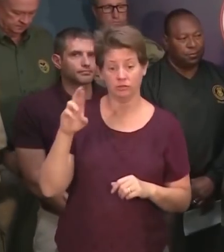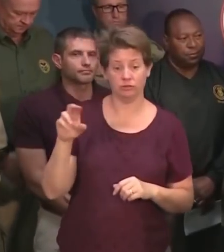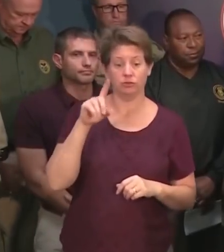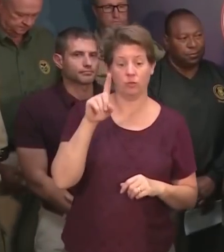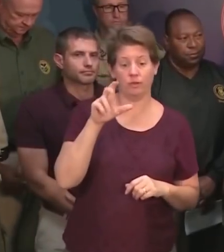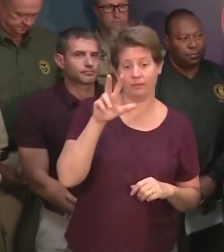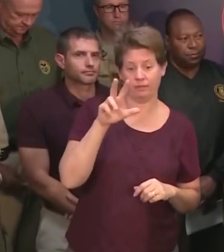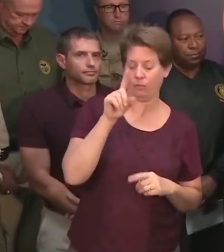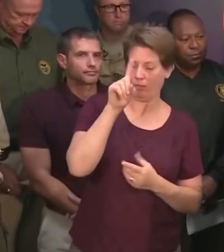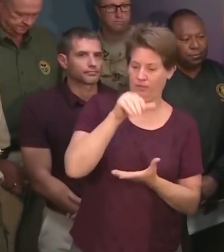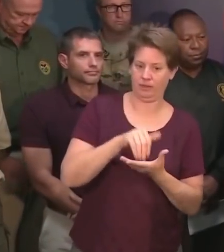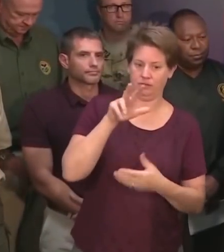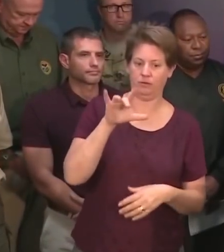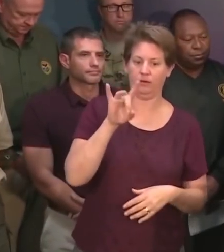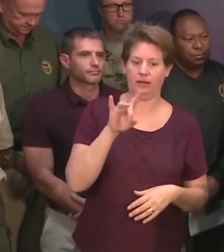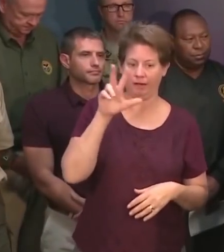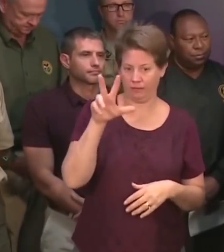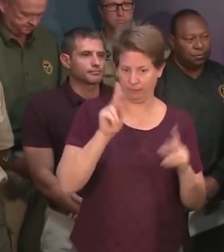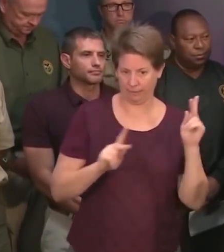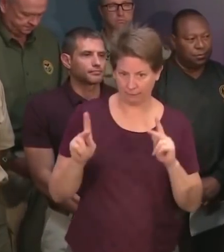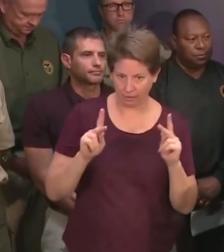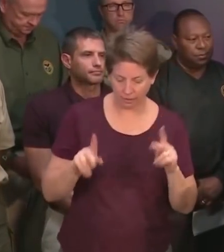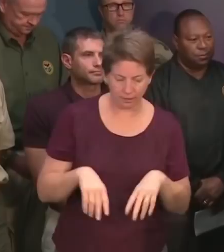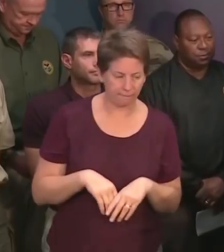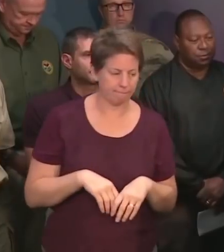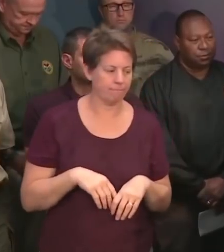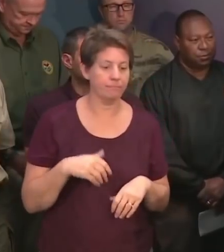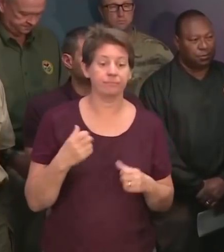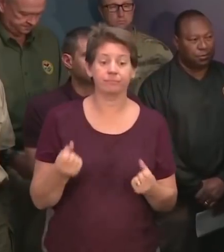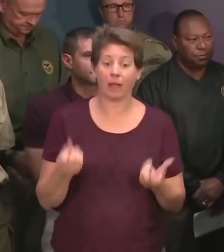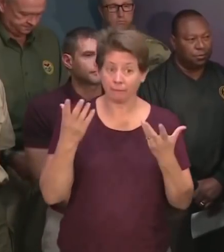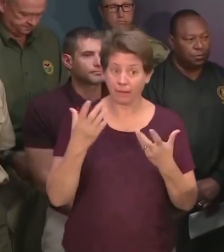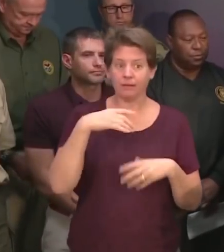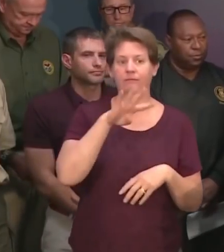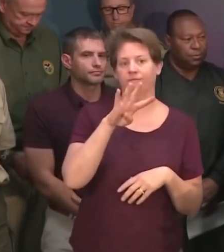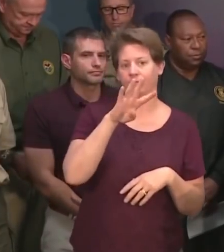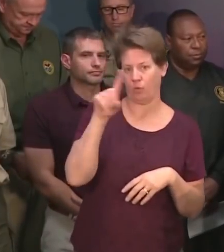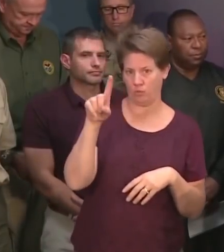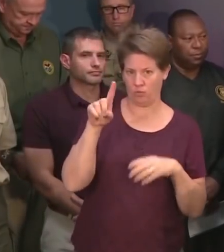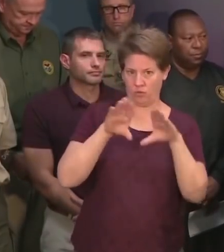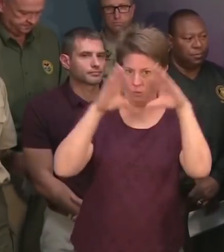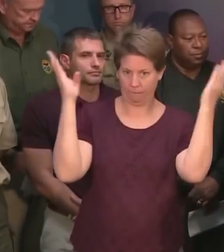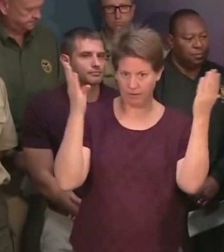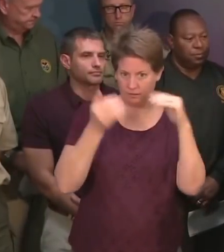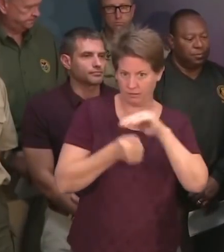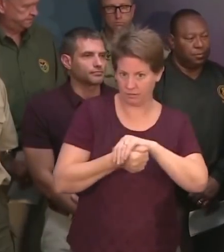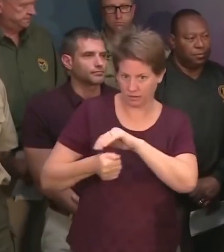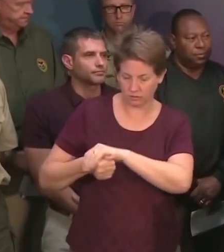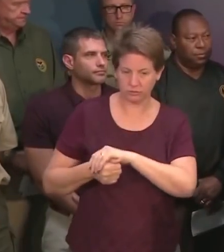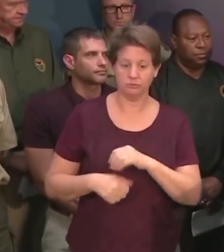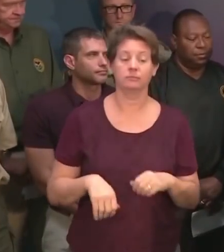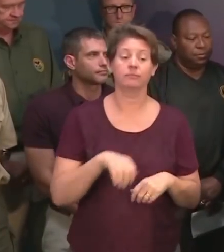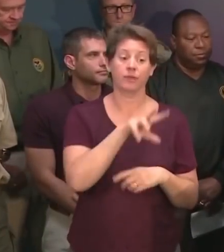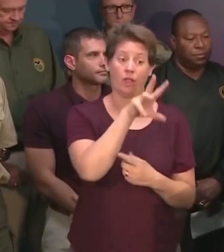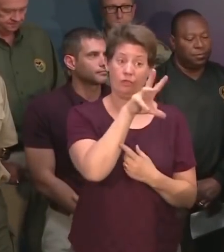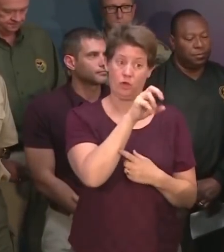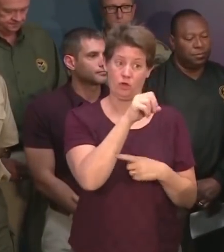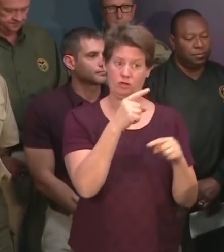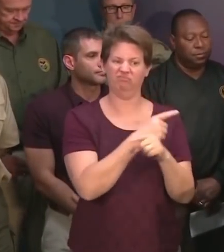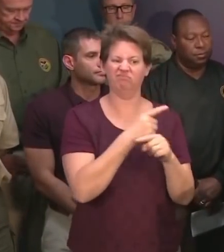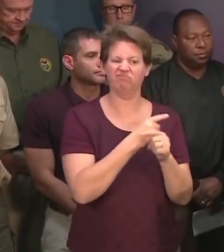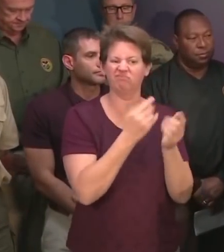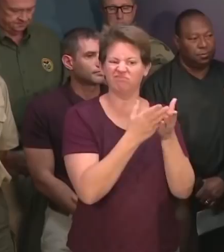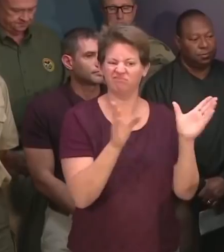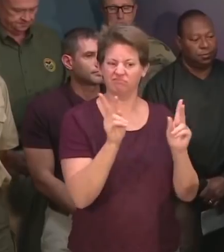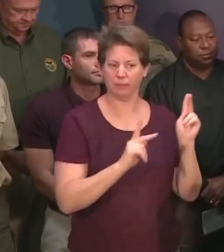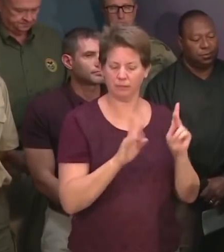1,183 people in our shelters. We only have 41 shelters open at this time. 30 are general population